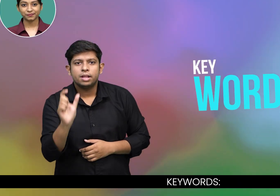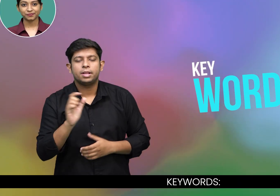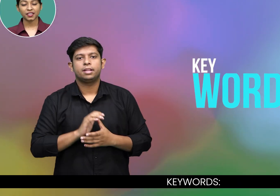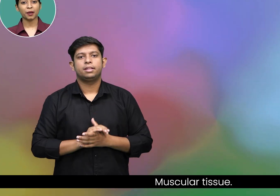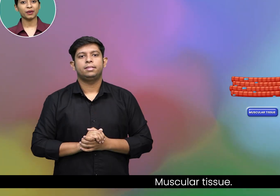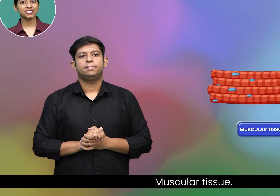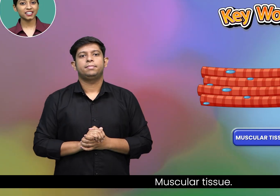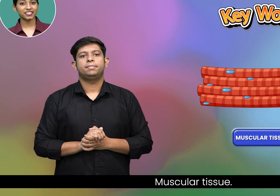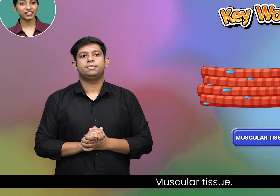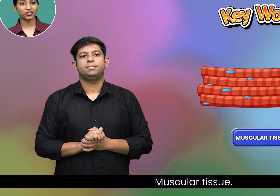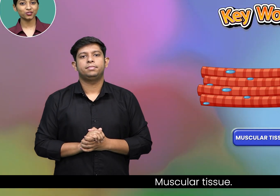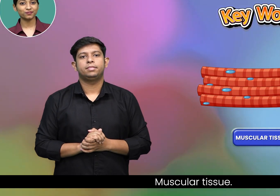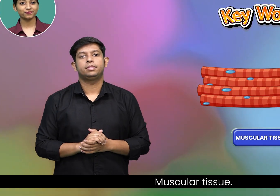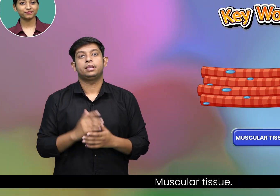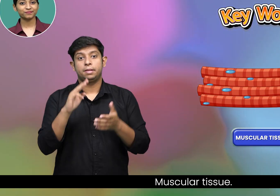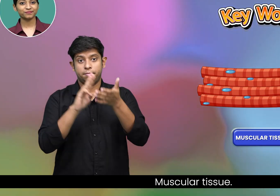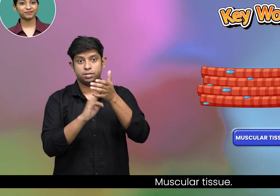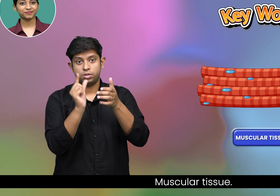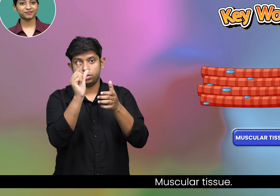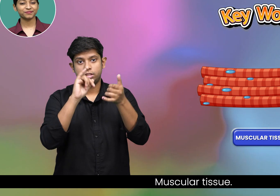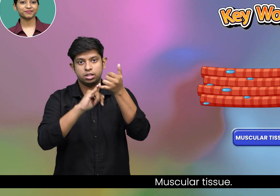Keywords: muscular tissue,